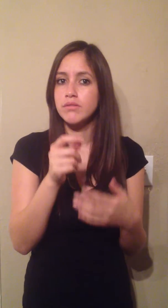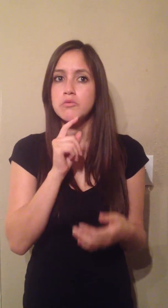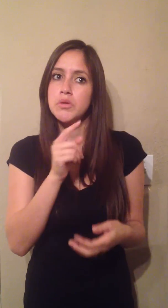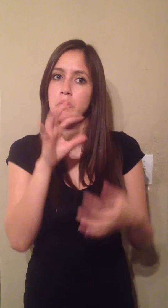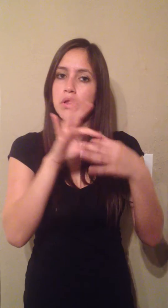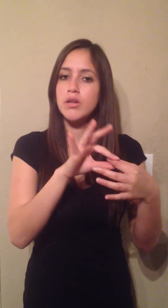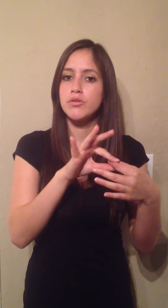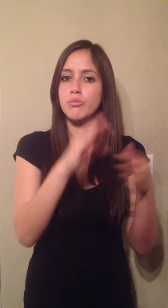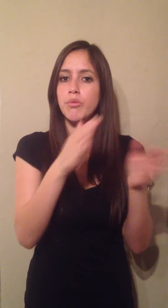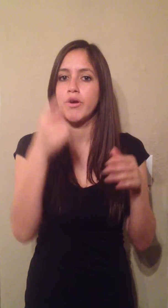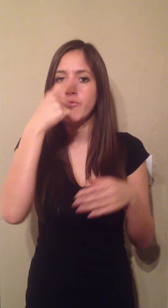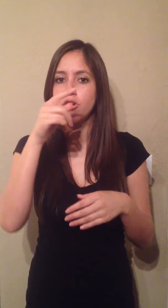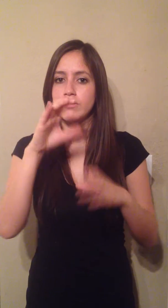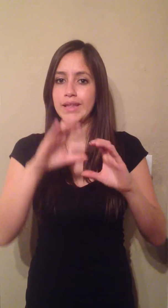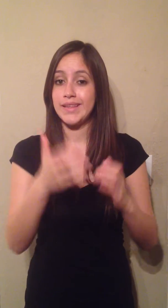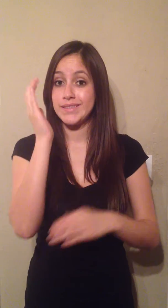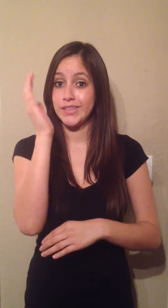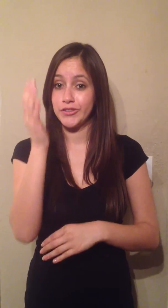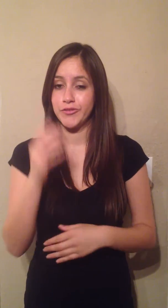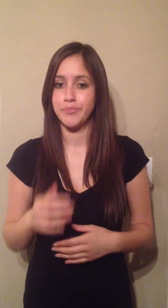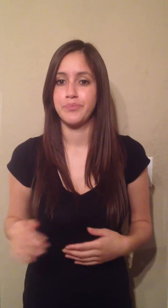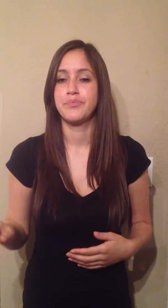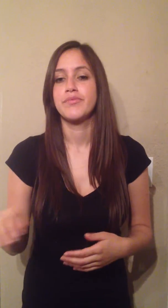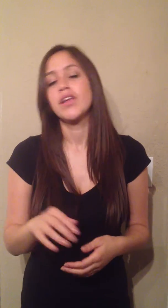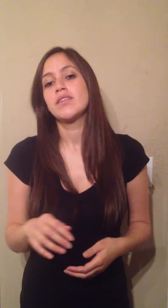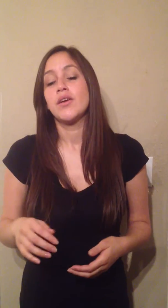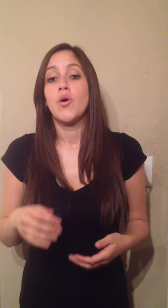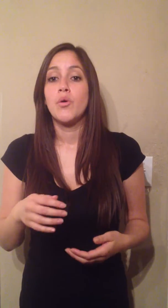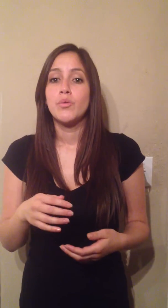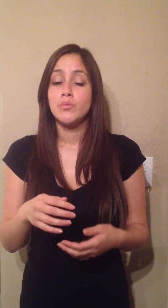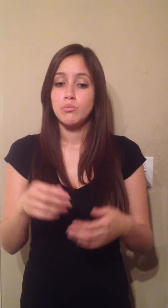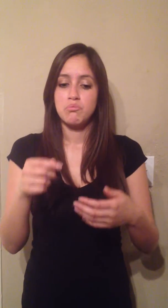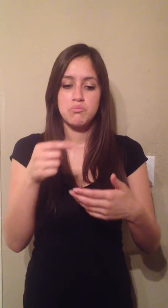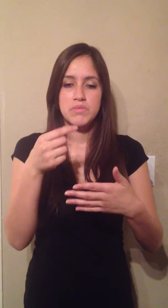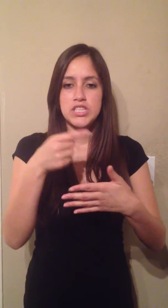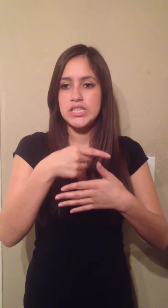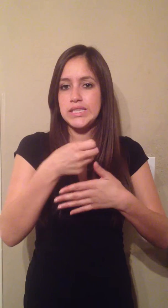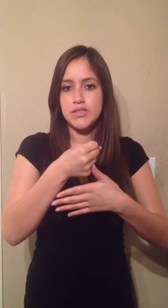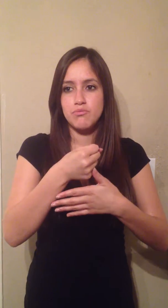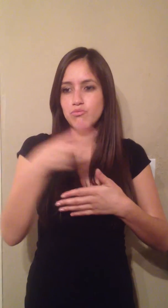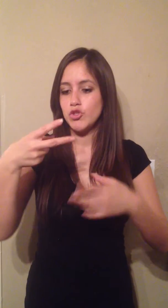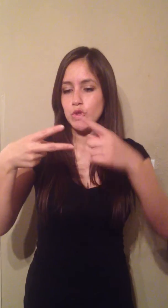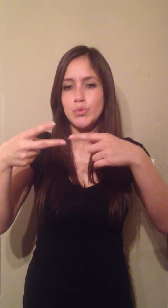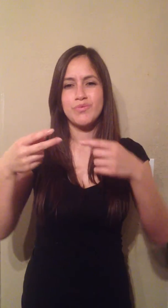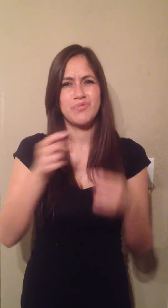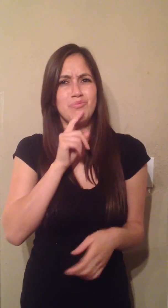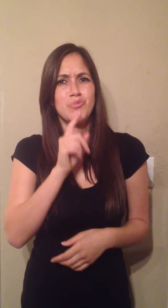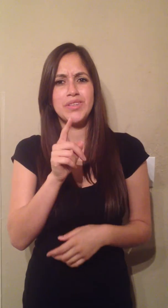does these already or not, but they're actually very simple but very helpful when the lecture starts. The first one